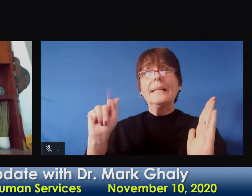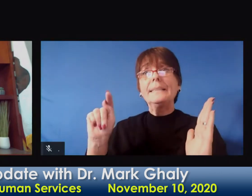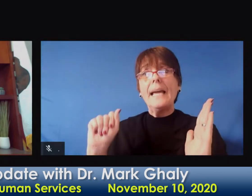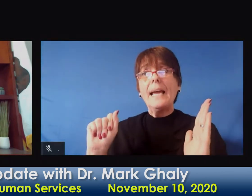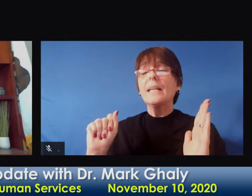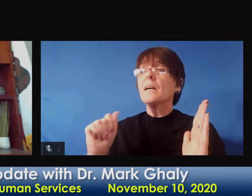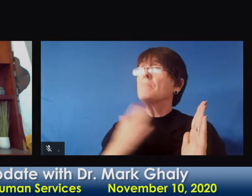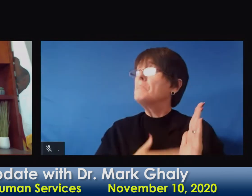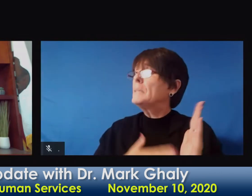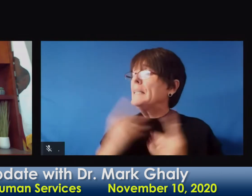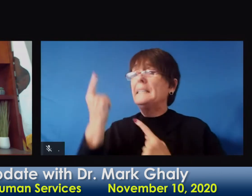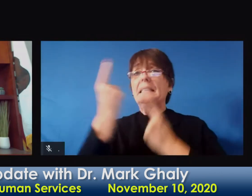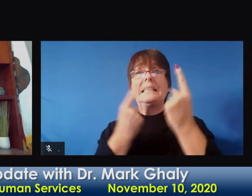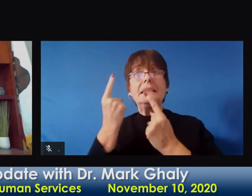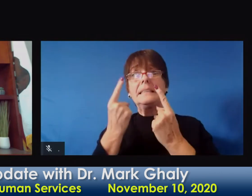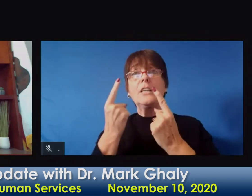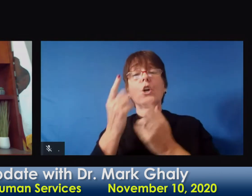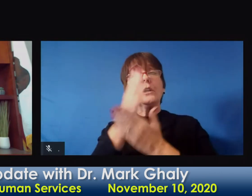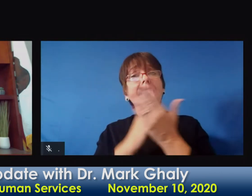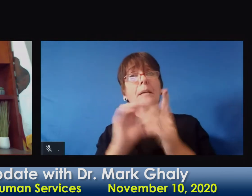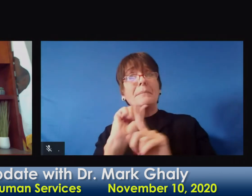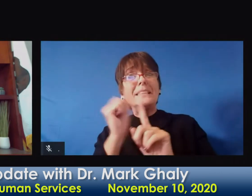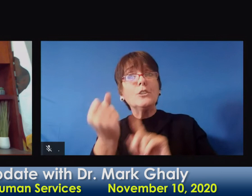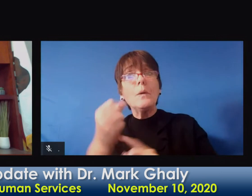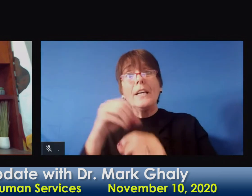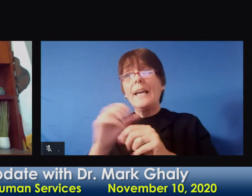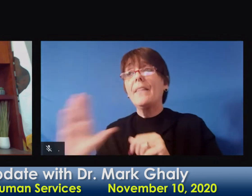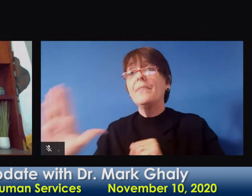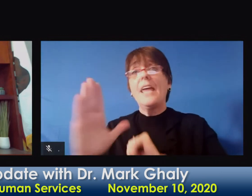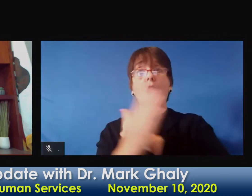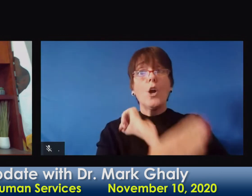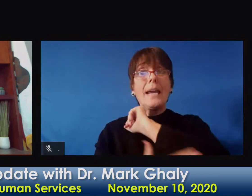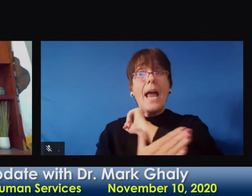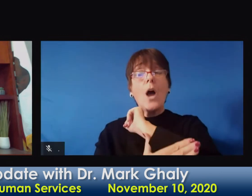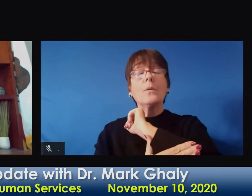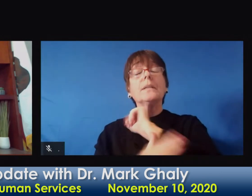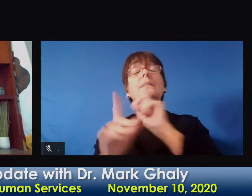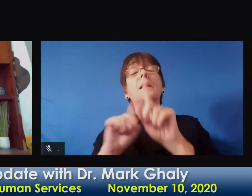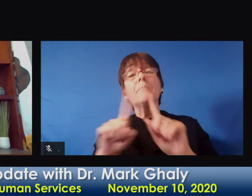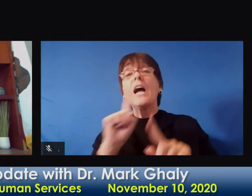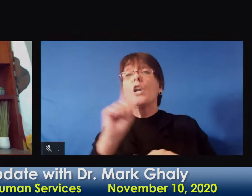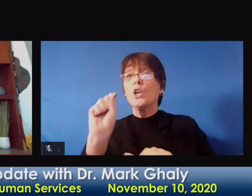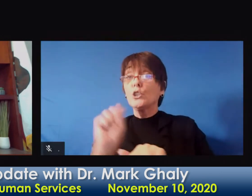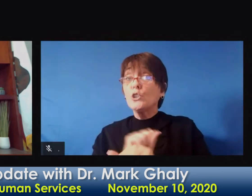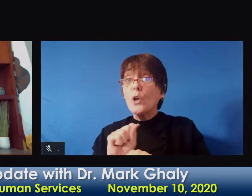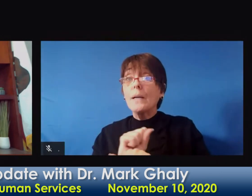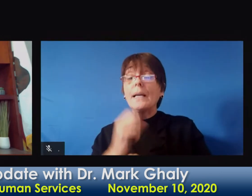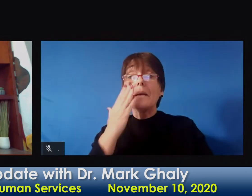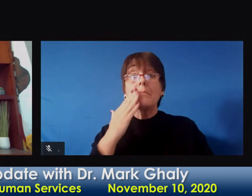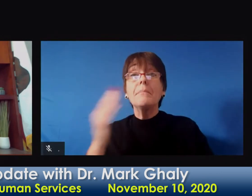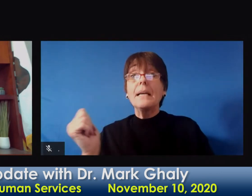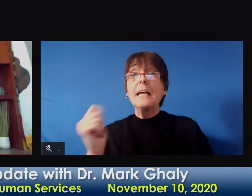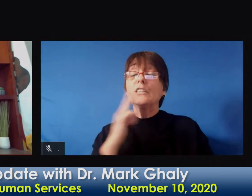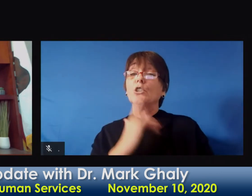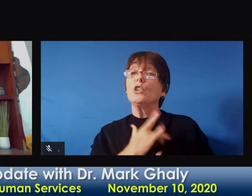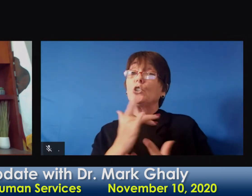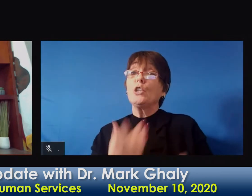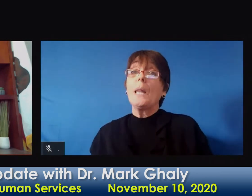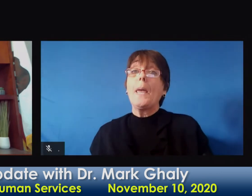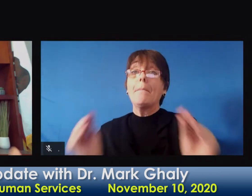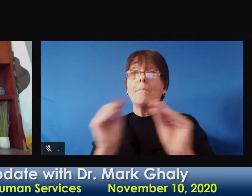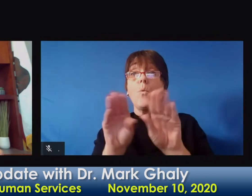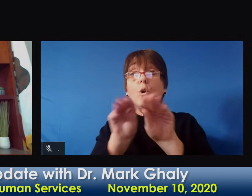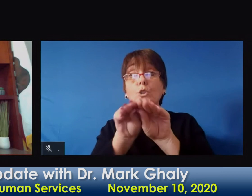take into account certain conditions in their county as we think through that, but certainly because there's generally more